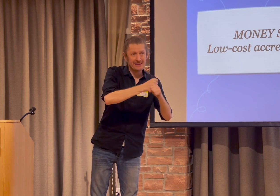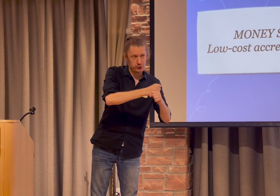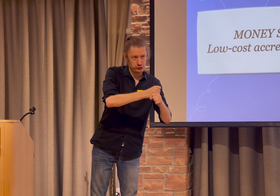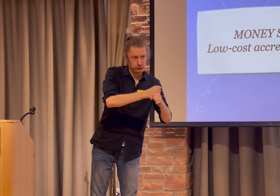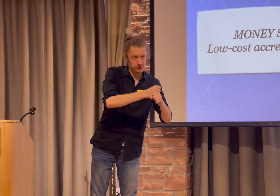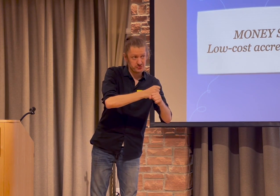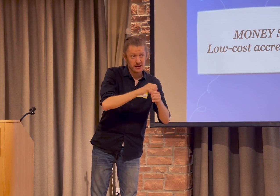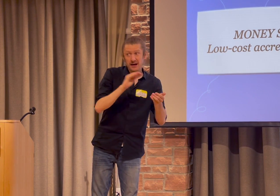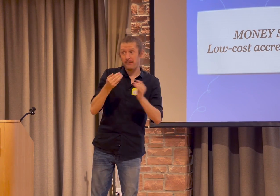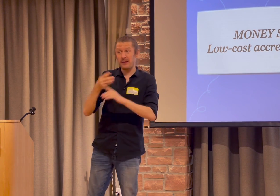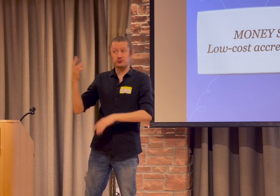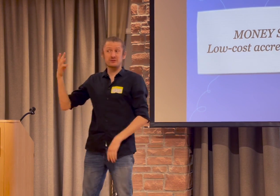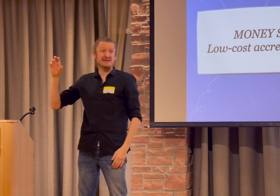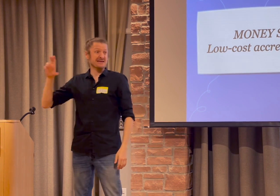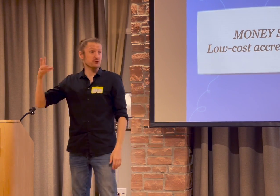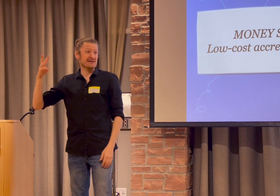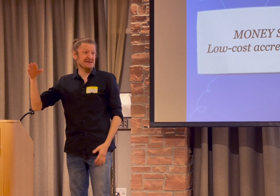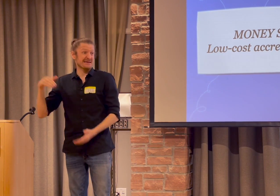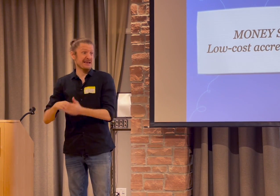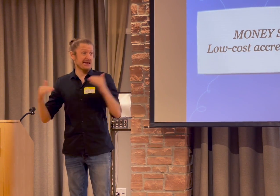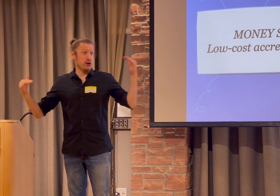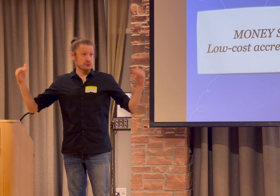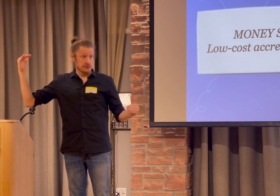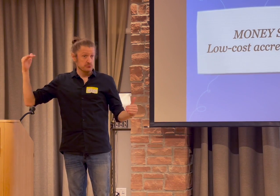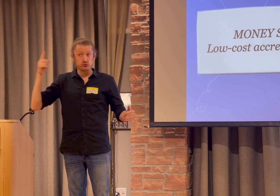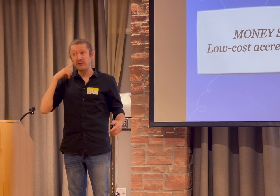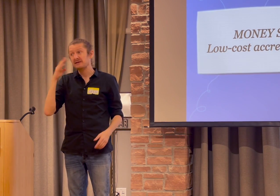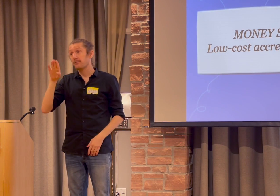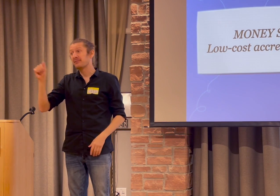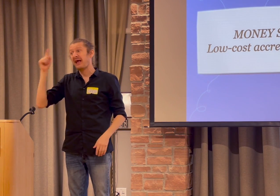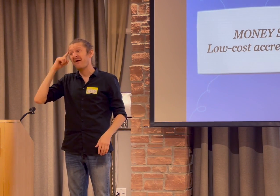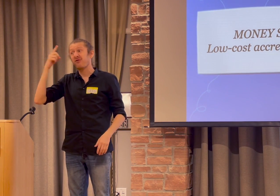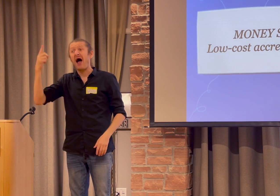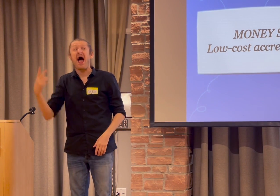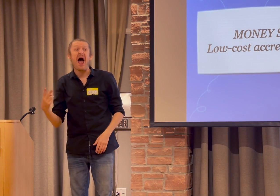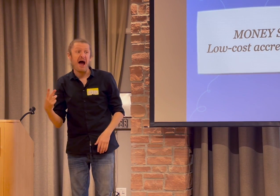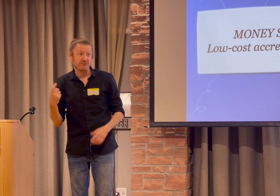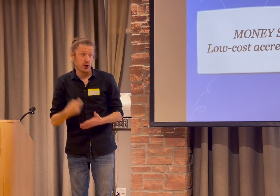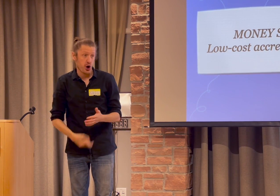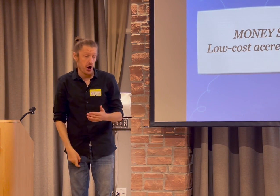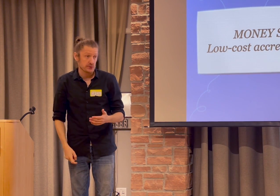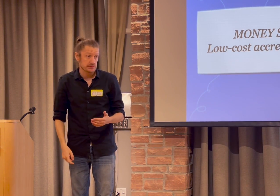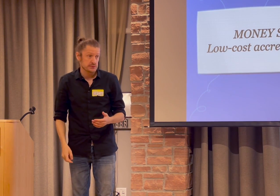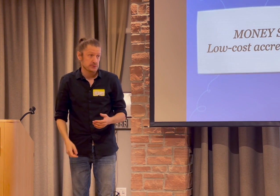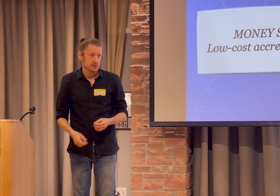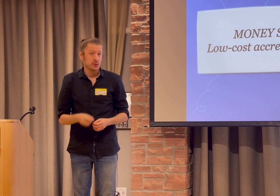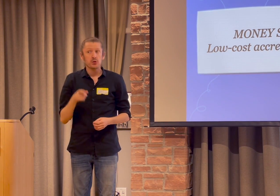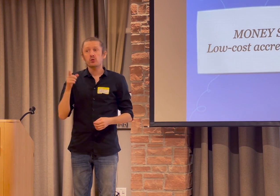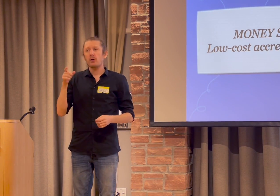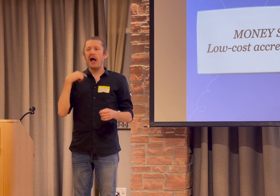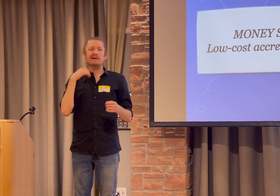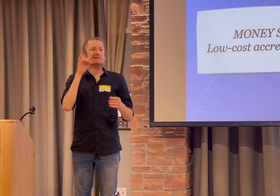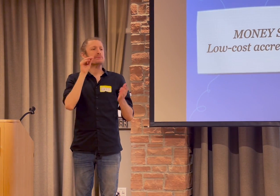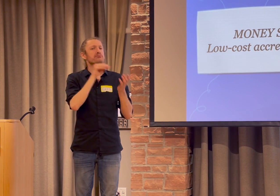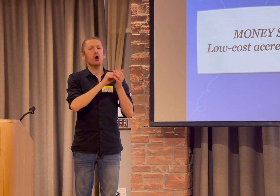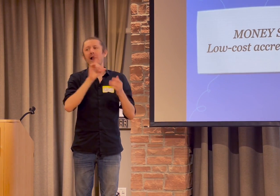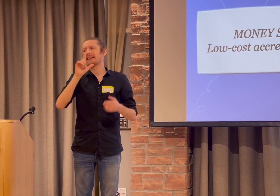$17,500 per year compared to CU $16,000. And so that's the